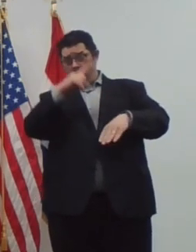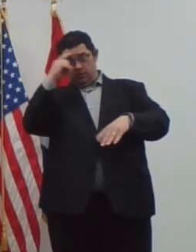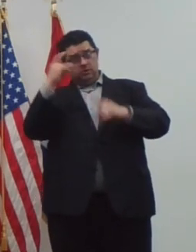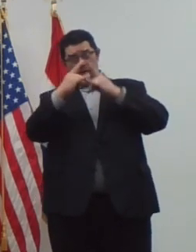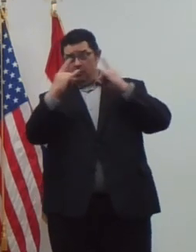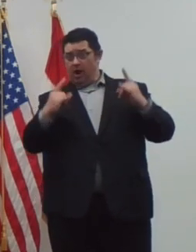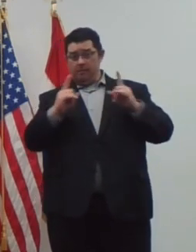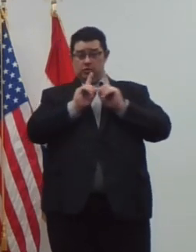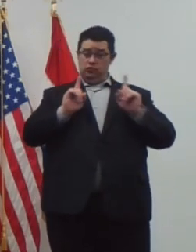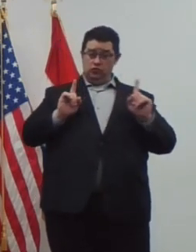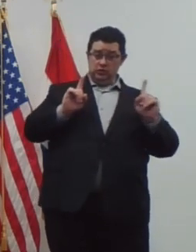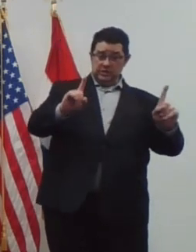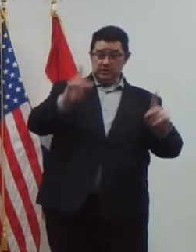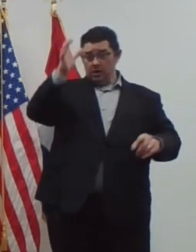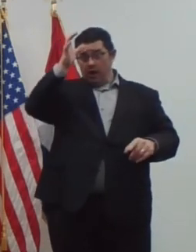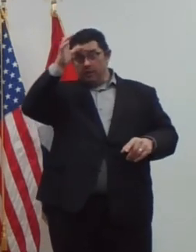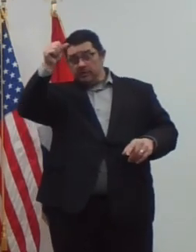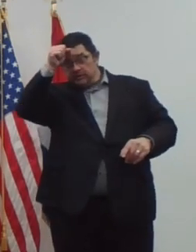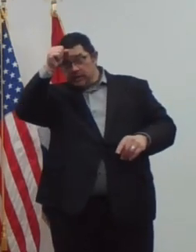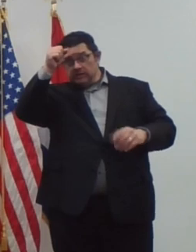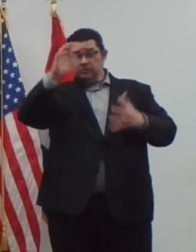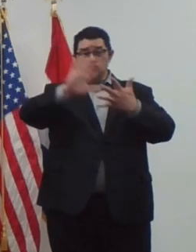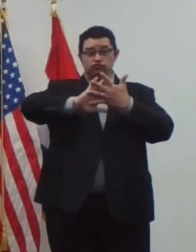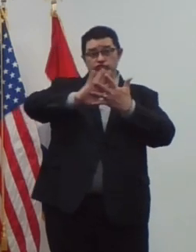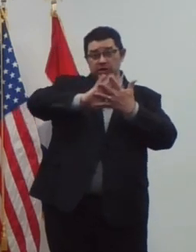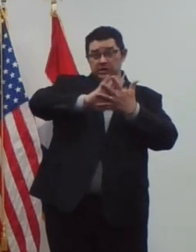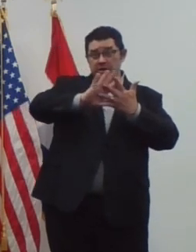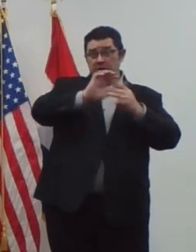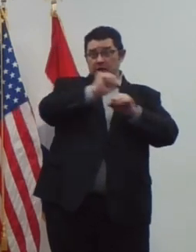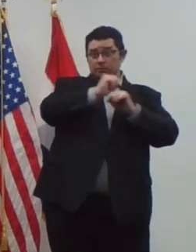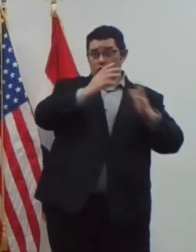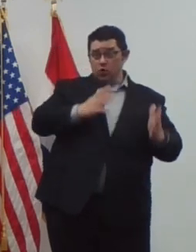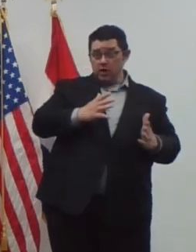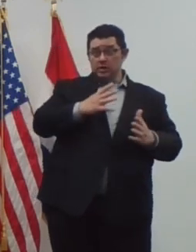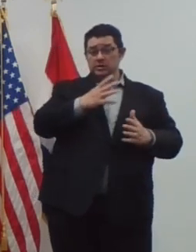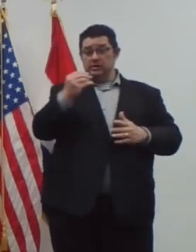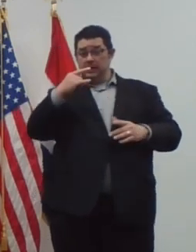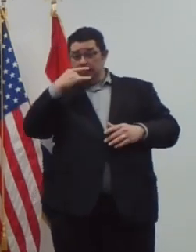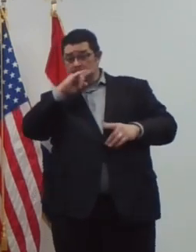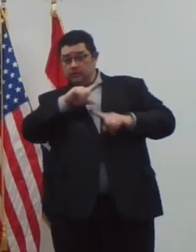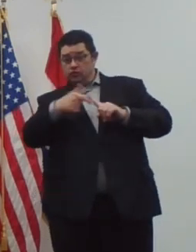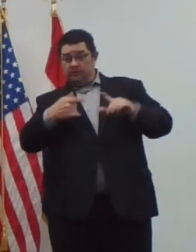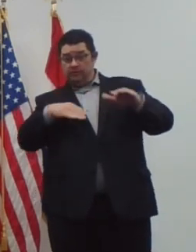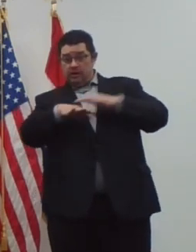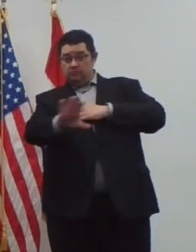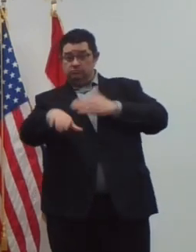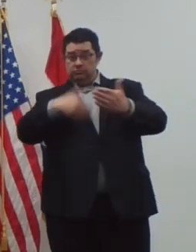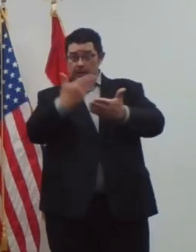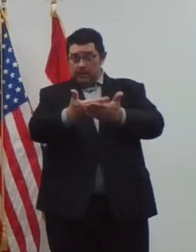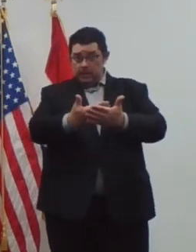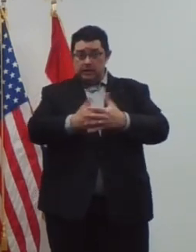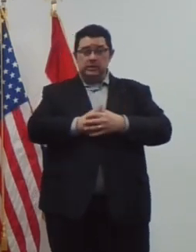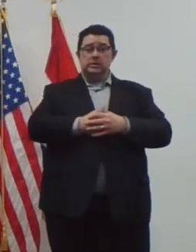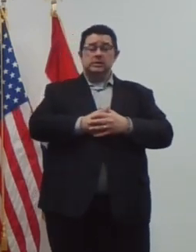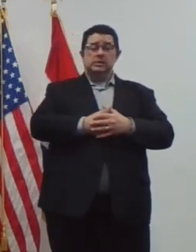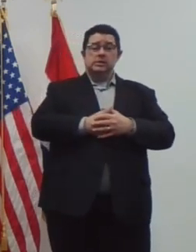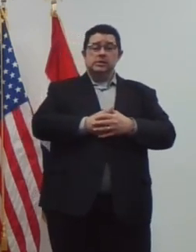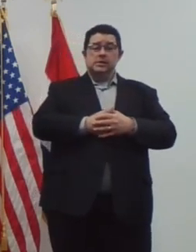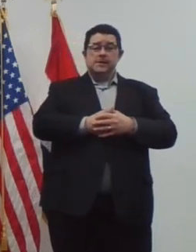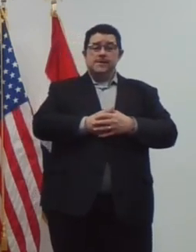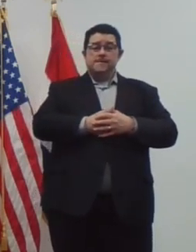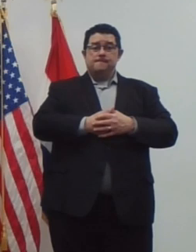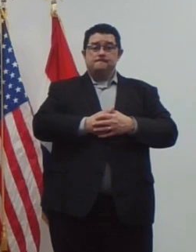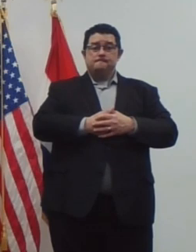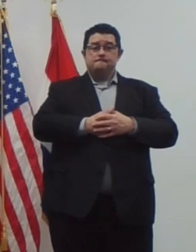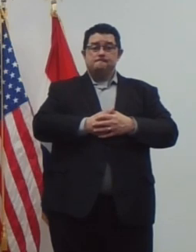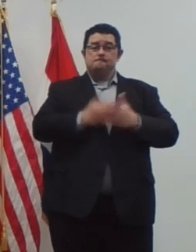distancing. It will be common sense. It will be screening employees and kids when they come in. There will be some of